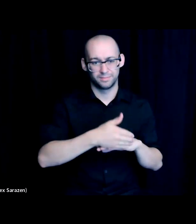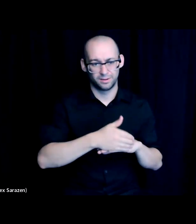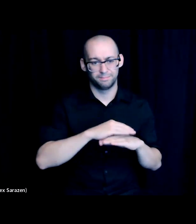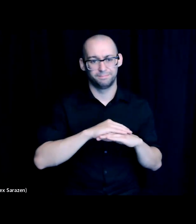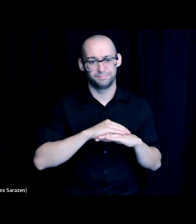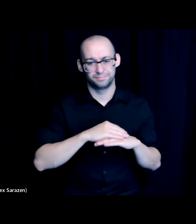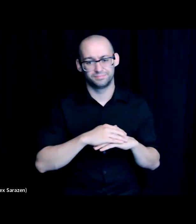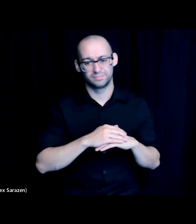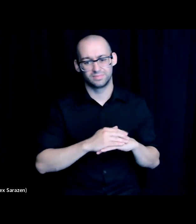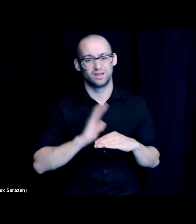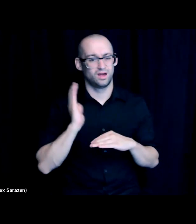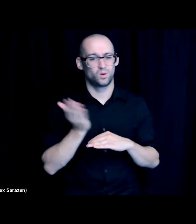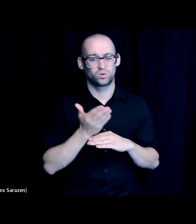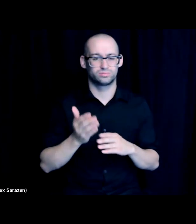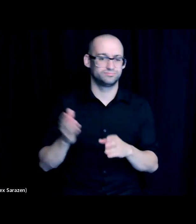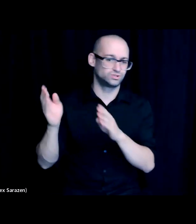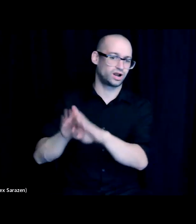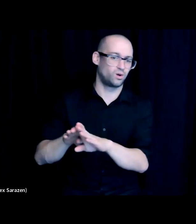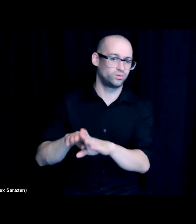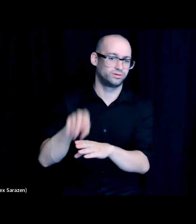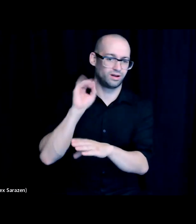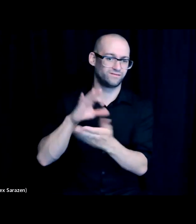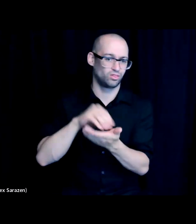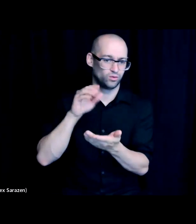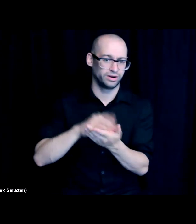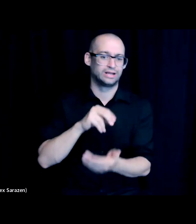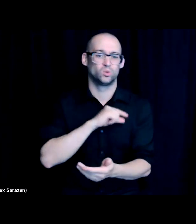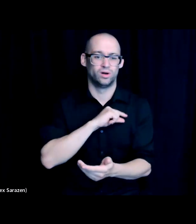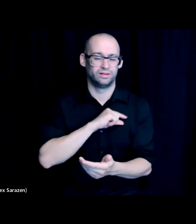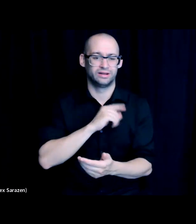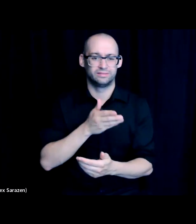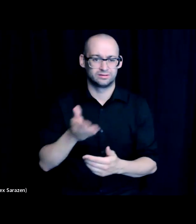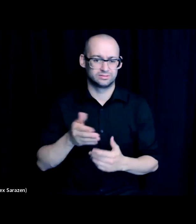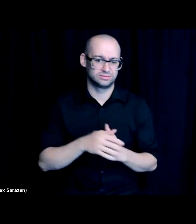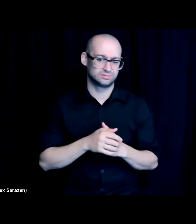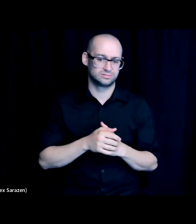but we're being shut out of like learning quality, or